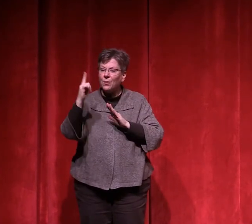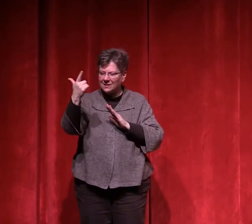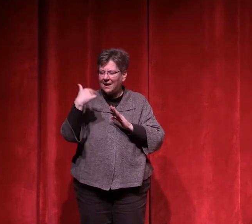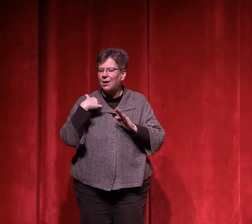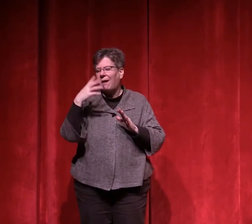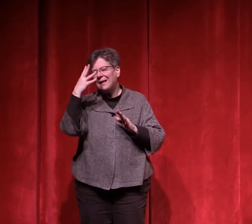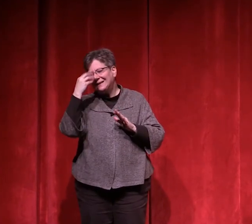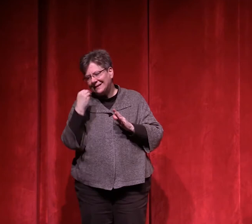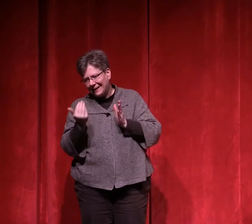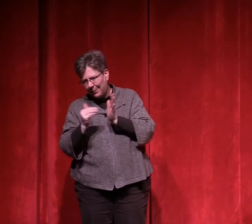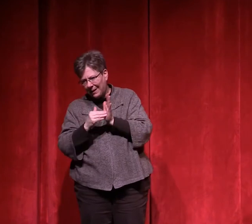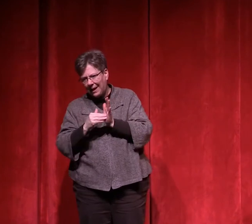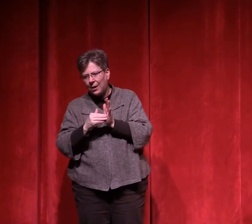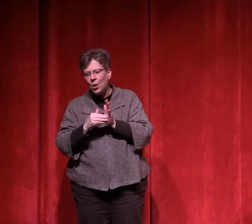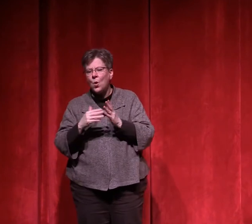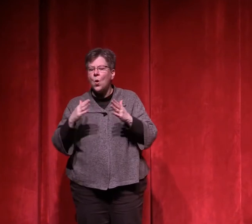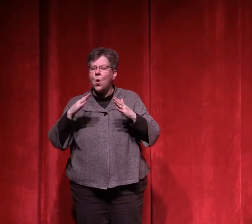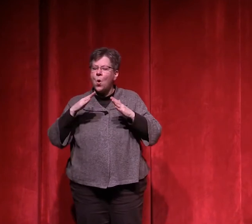back asleep.